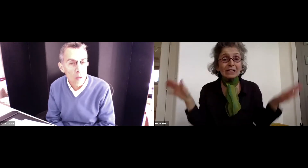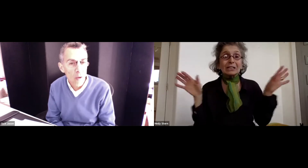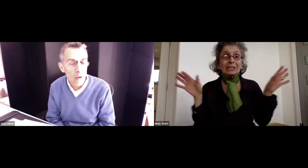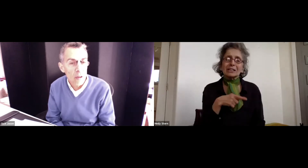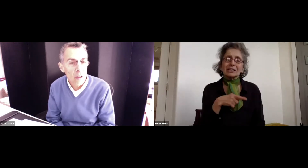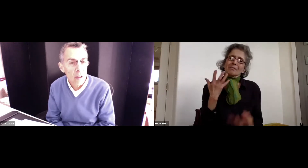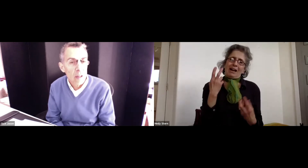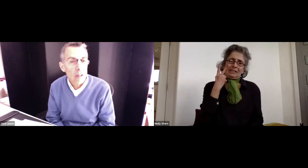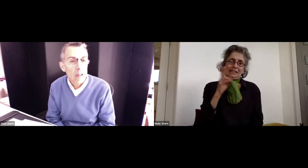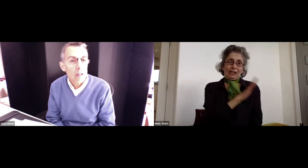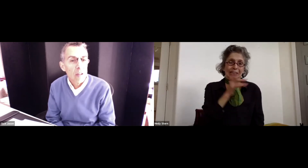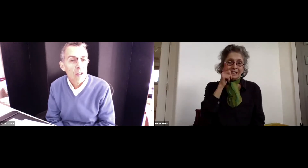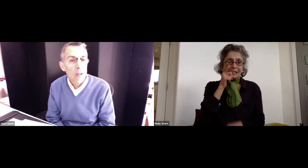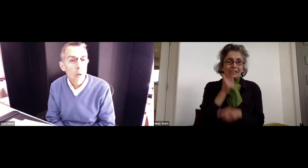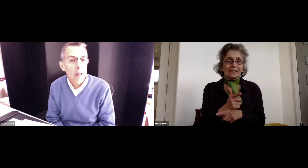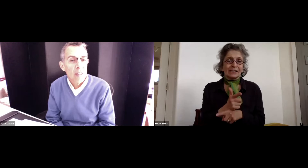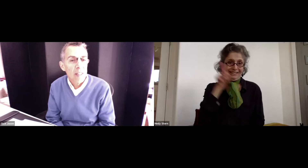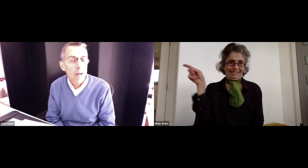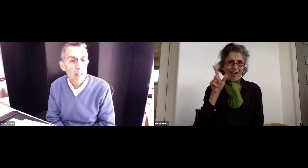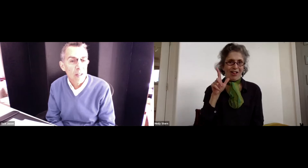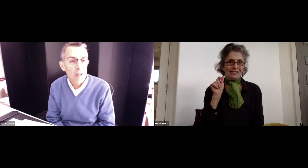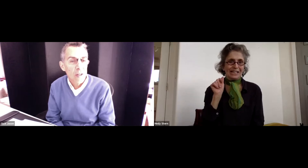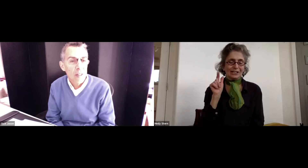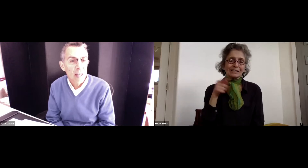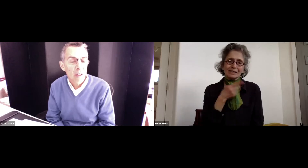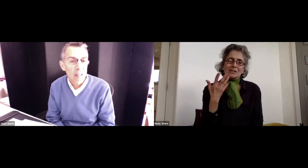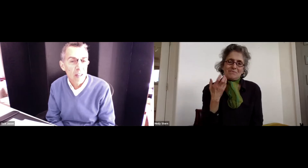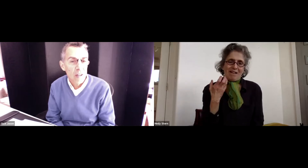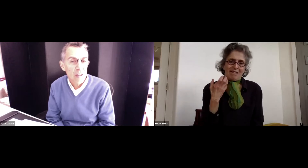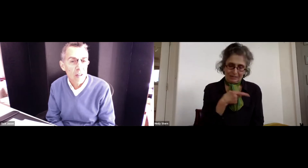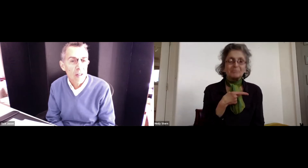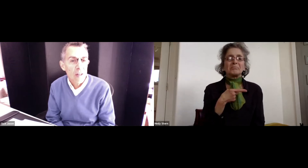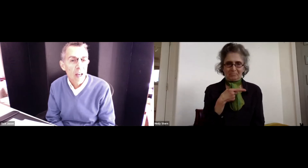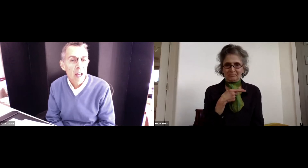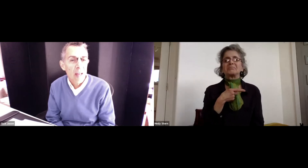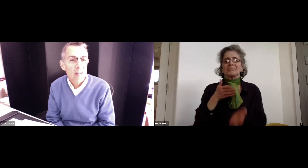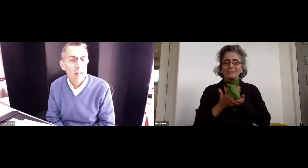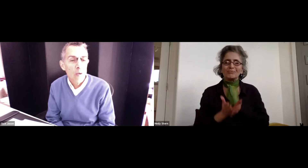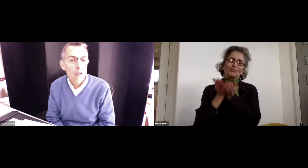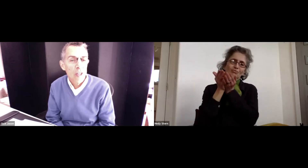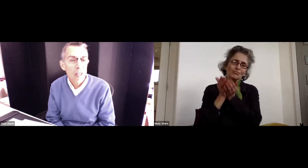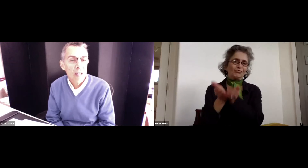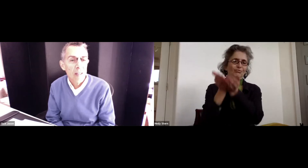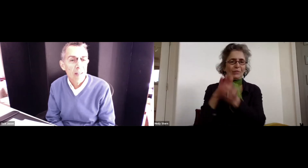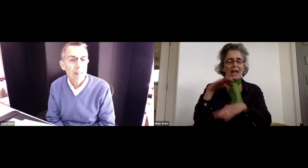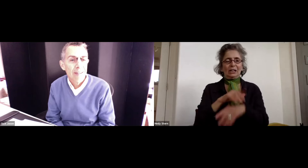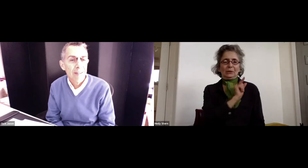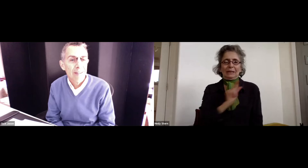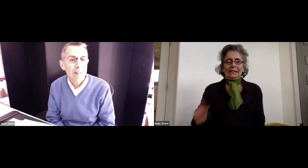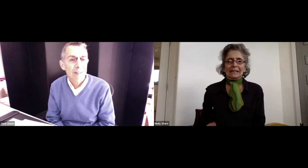over, she wanted to see her sister in Los Angeles. So she